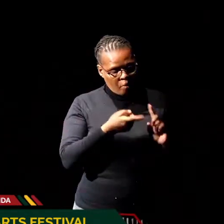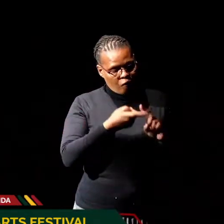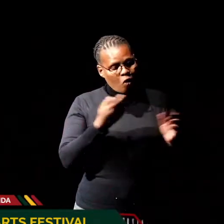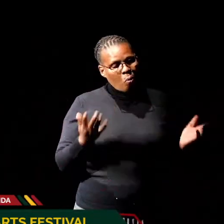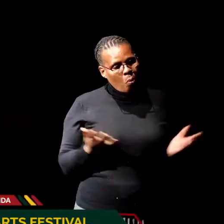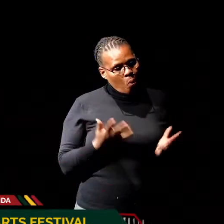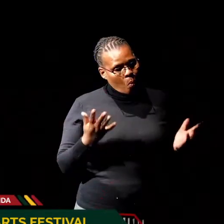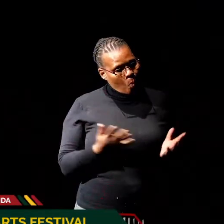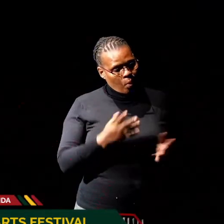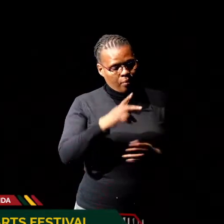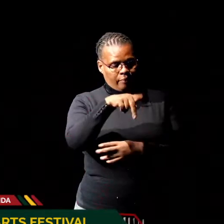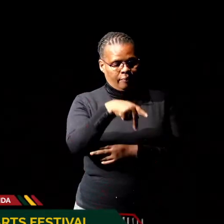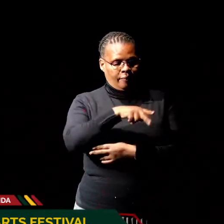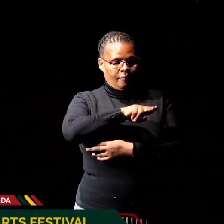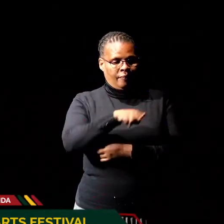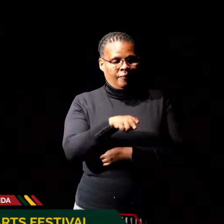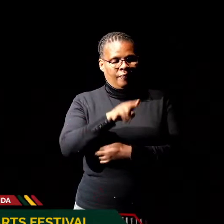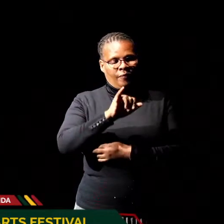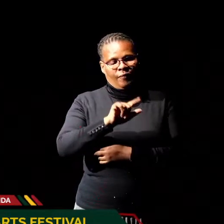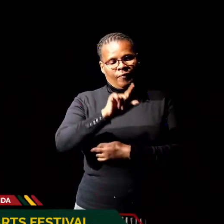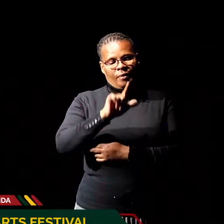of Philippians.